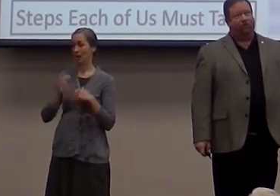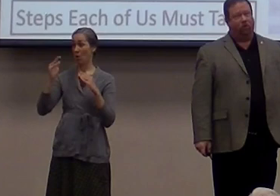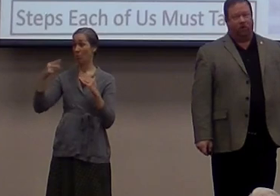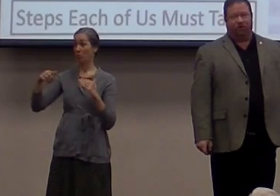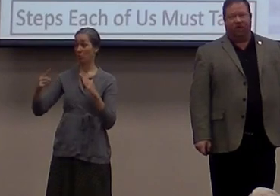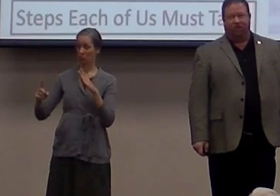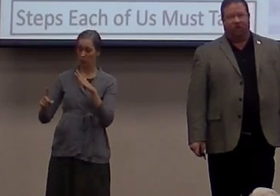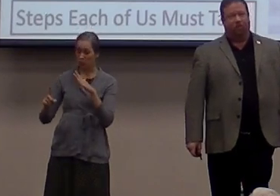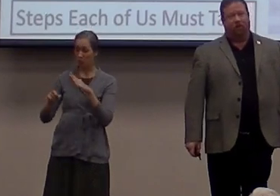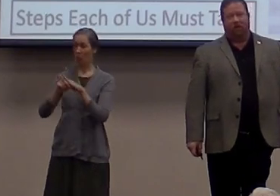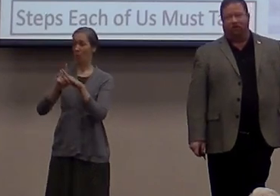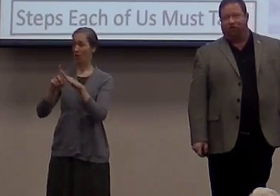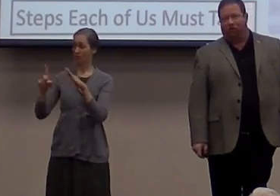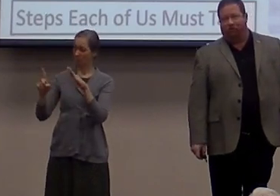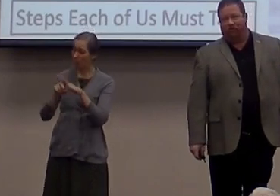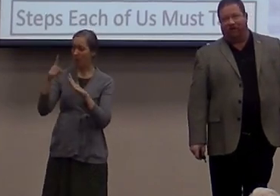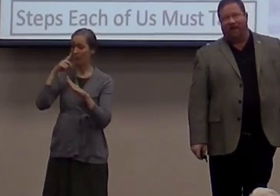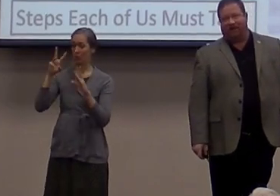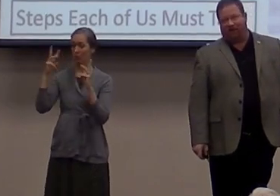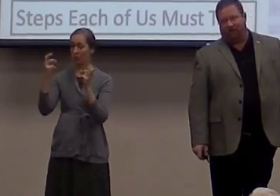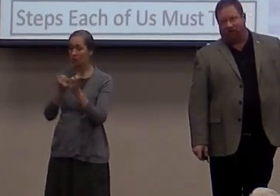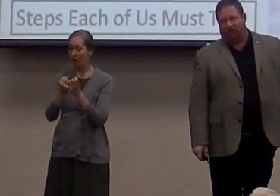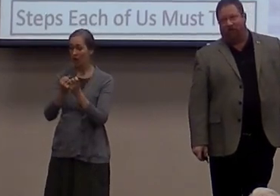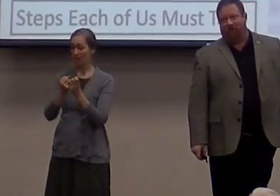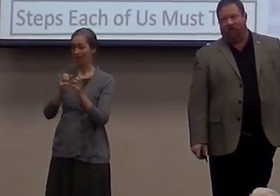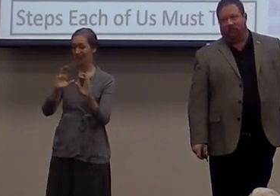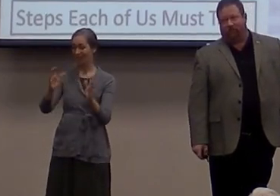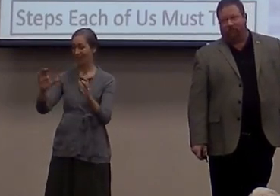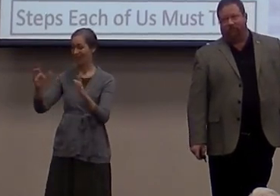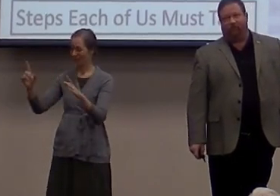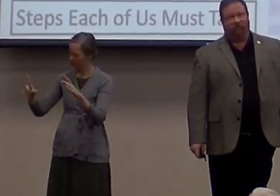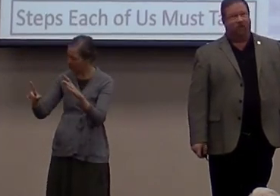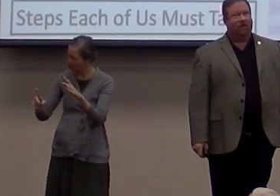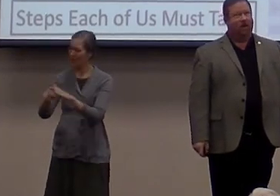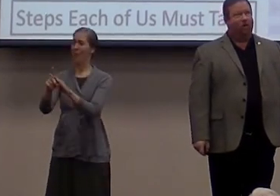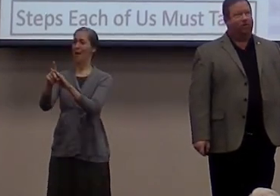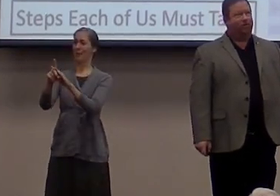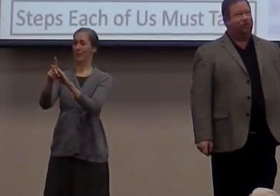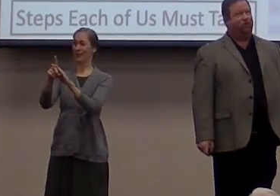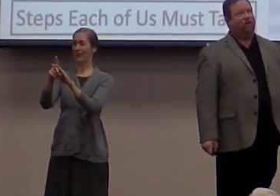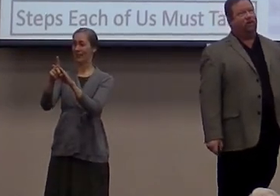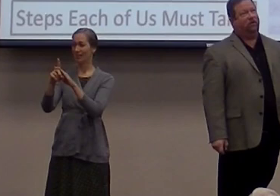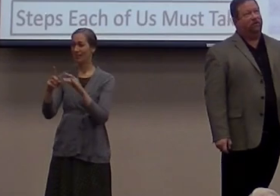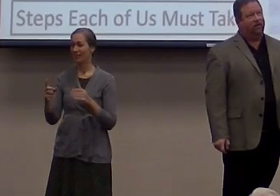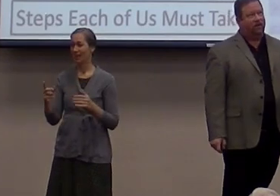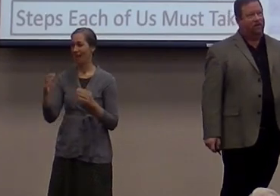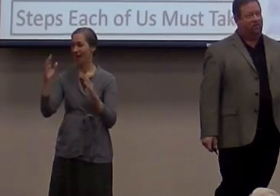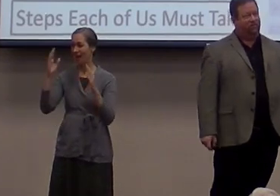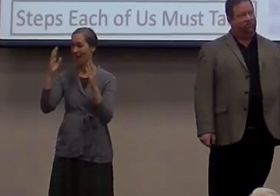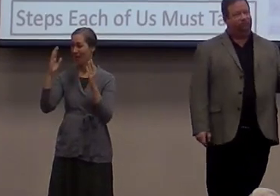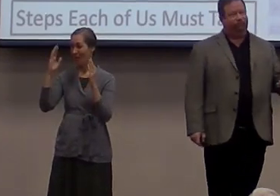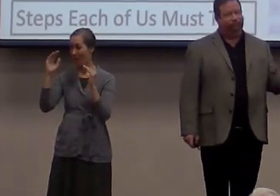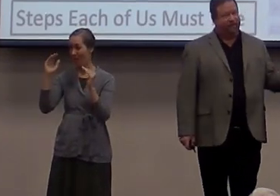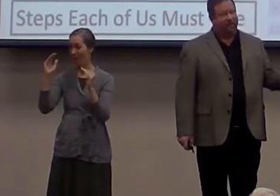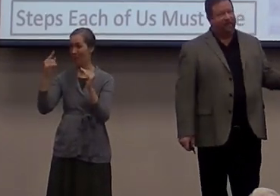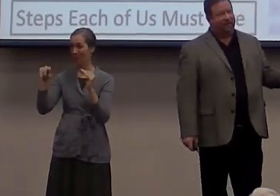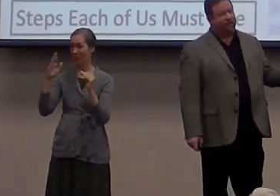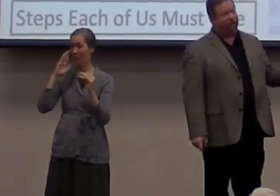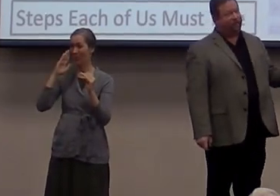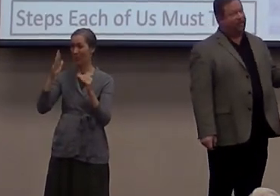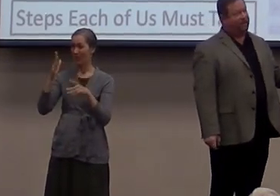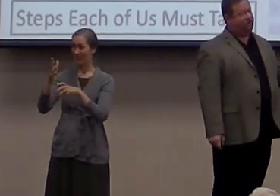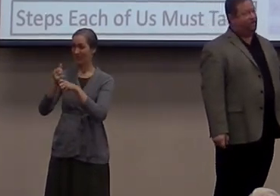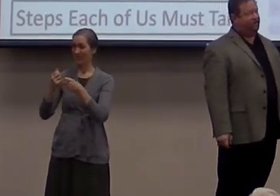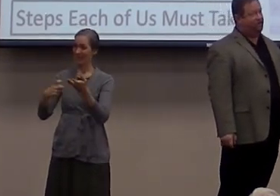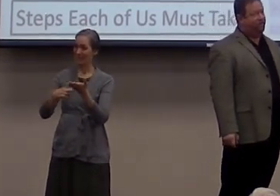Show up for the workshop. I hope you'll also show up for the classes. I hope that you will get tickets